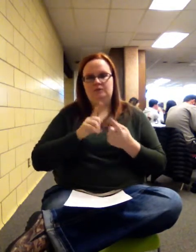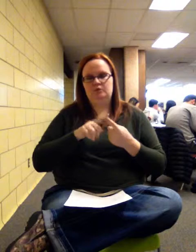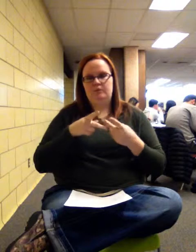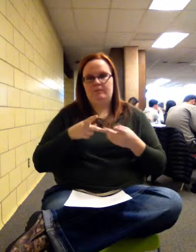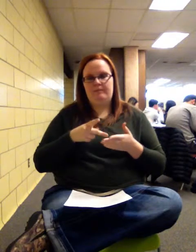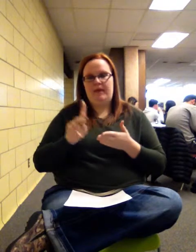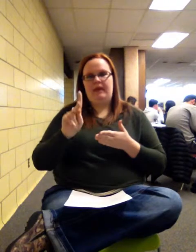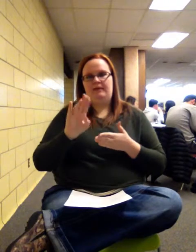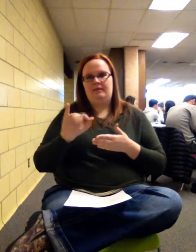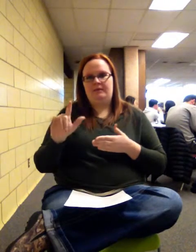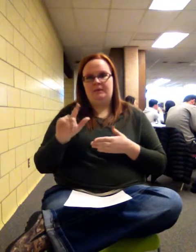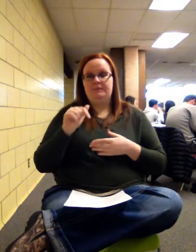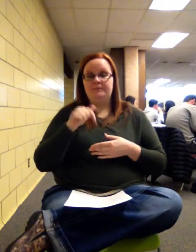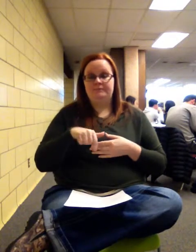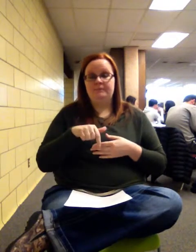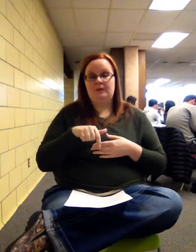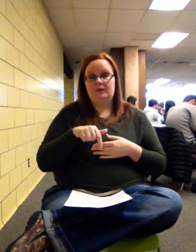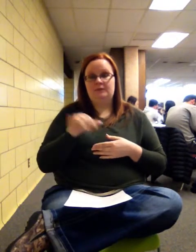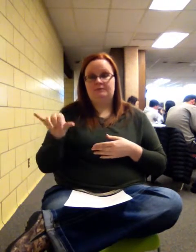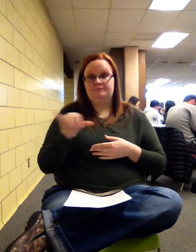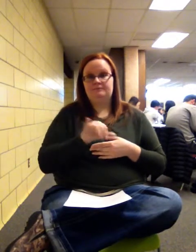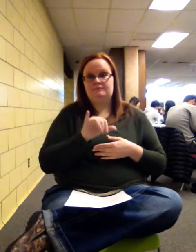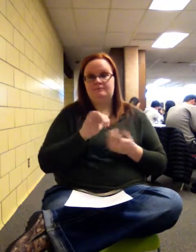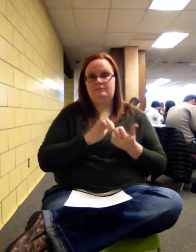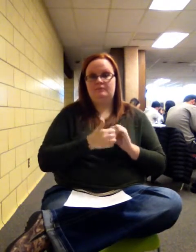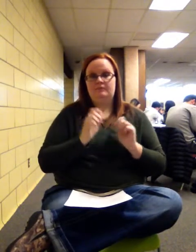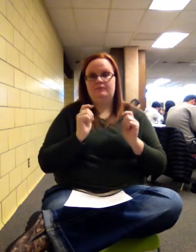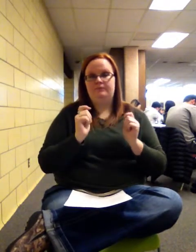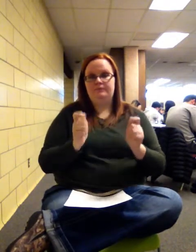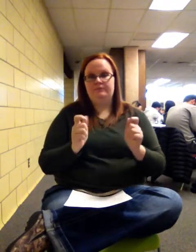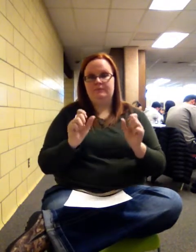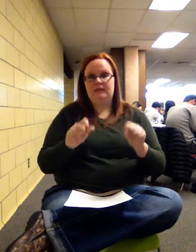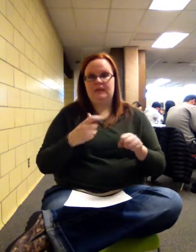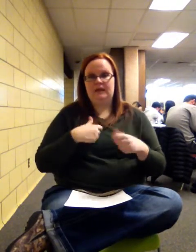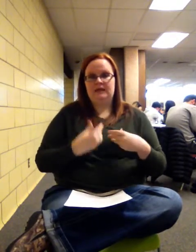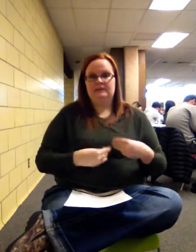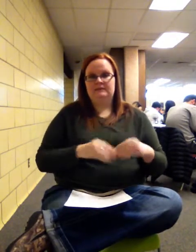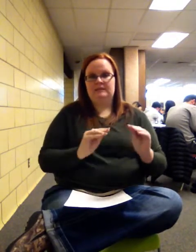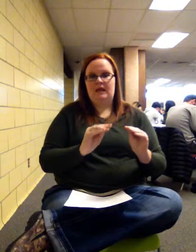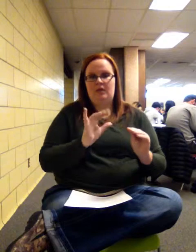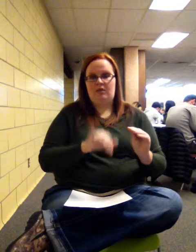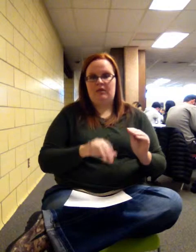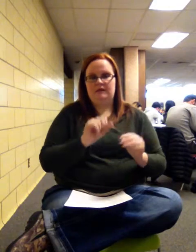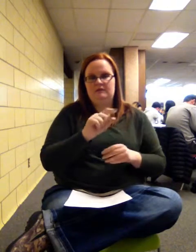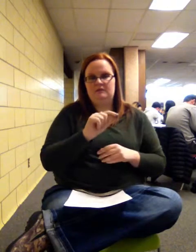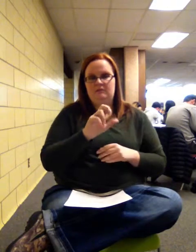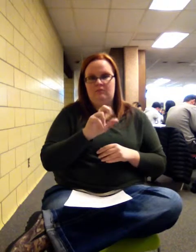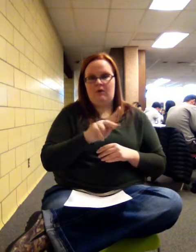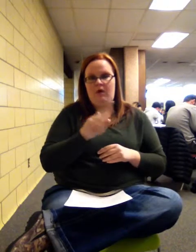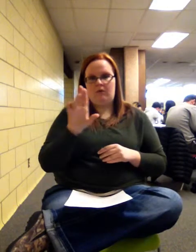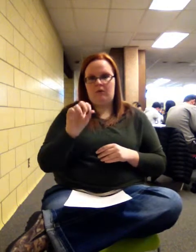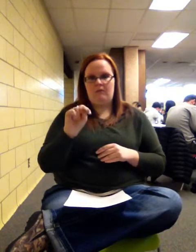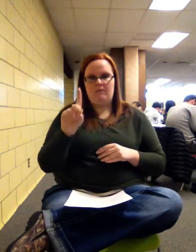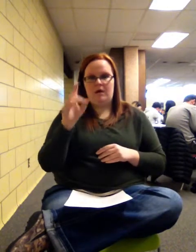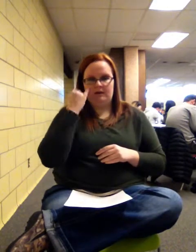similar. Liquidity premium here is how quickly can I sell that stock or bond if I need to? How quickly can I sell that